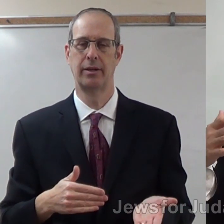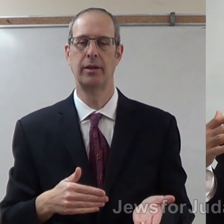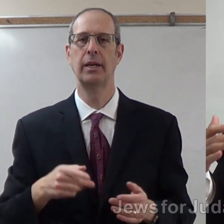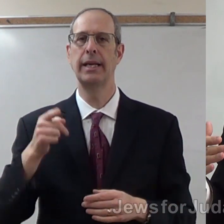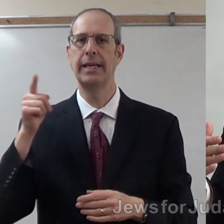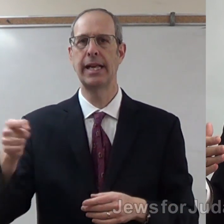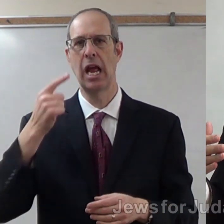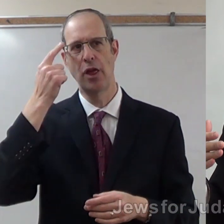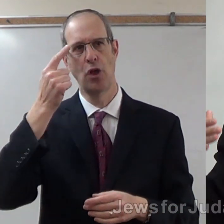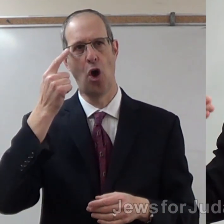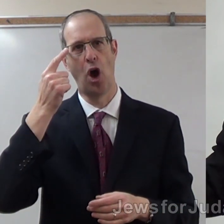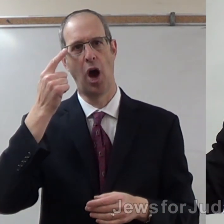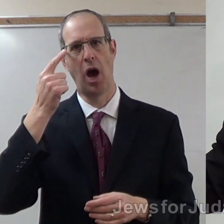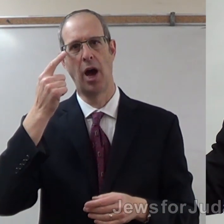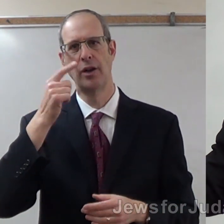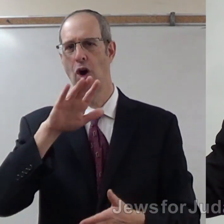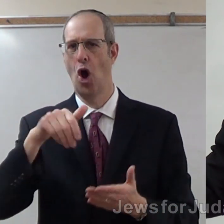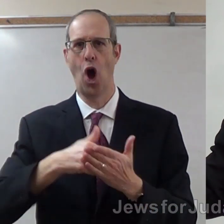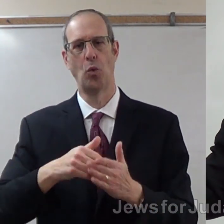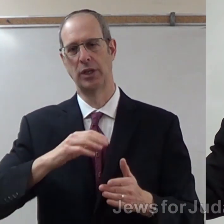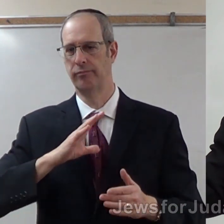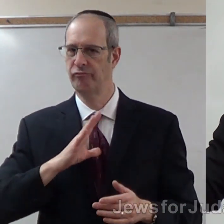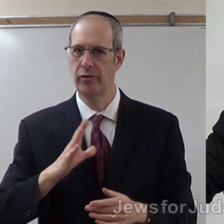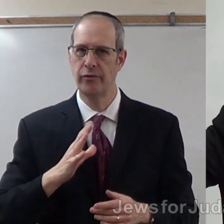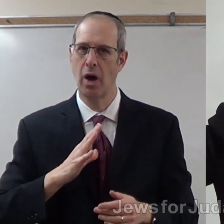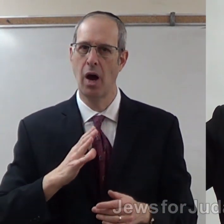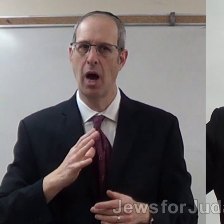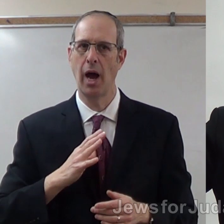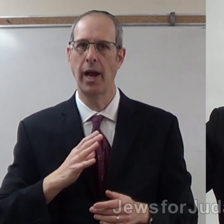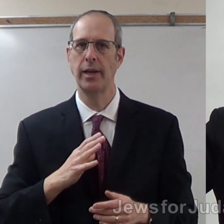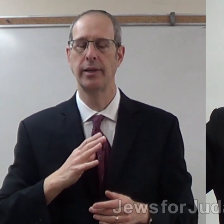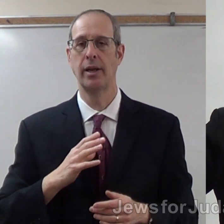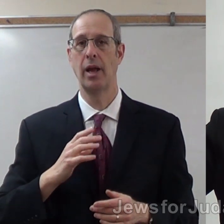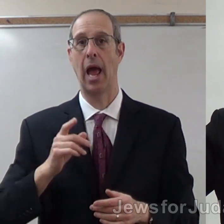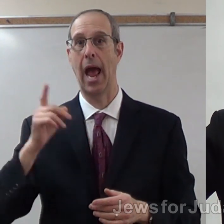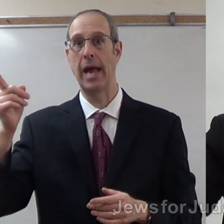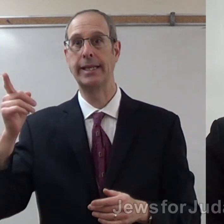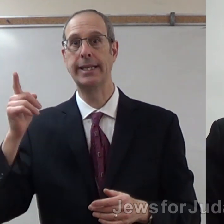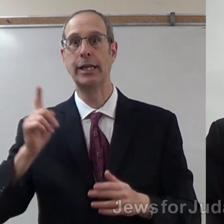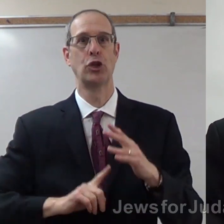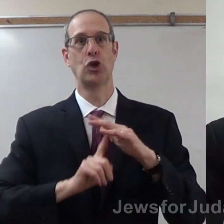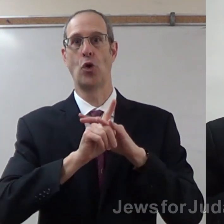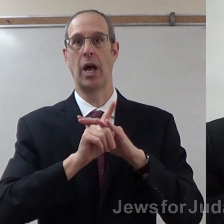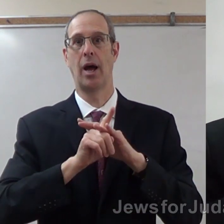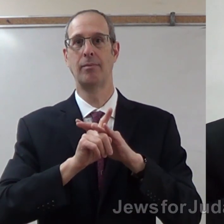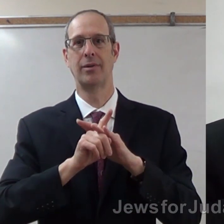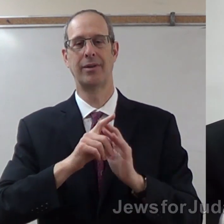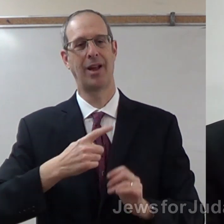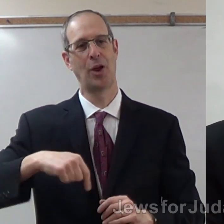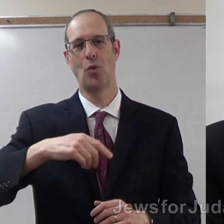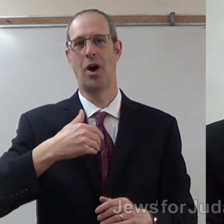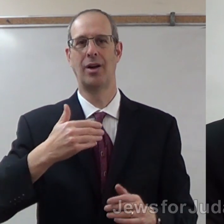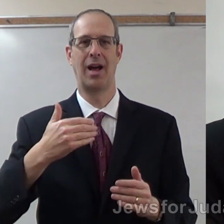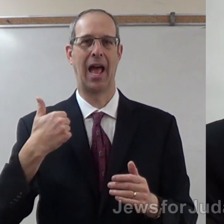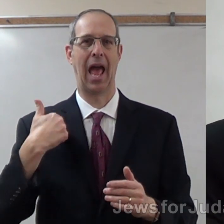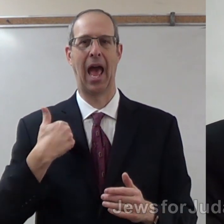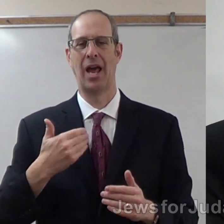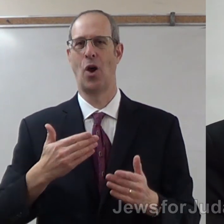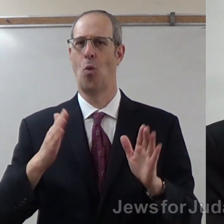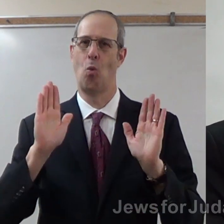He thought that everything was okay. He just came to the wedding, and we had a great time.